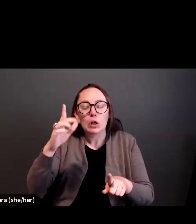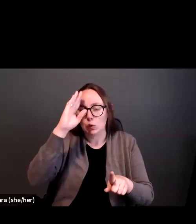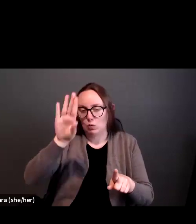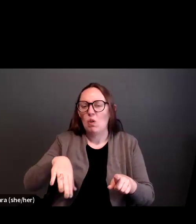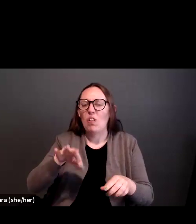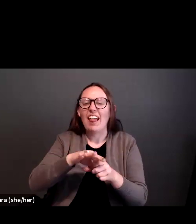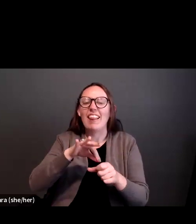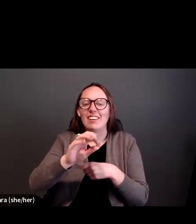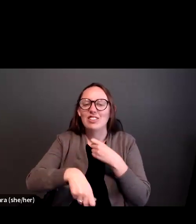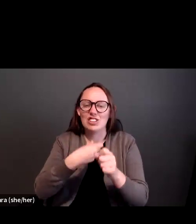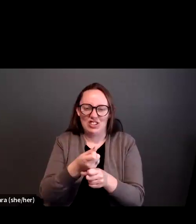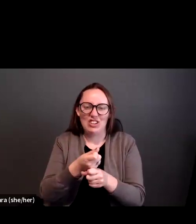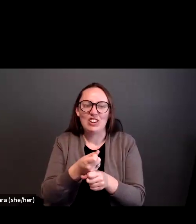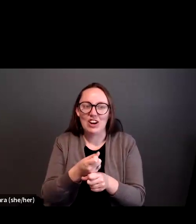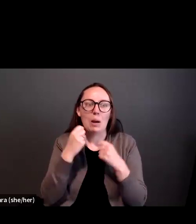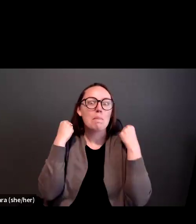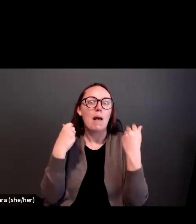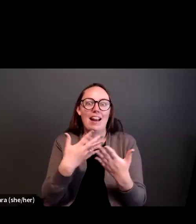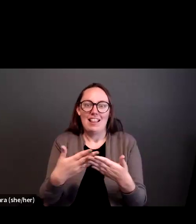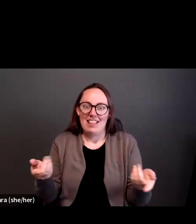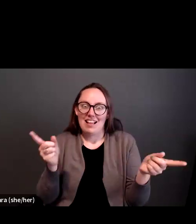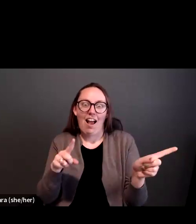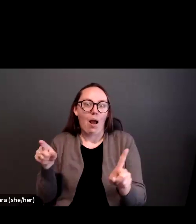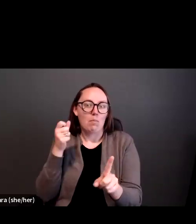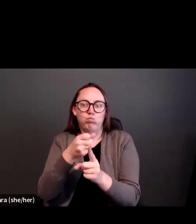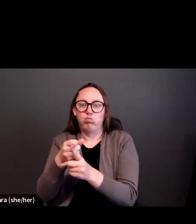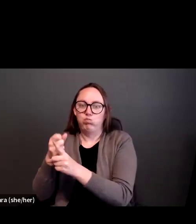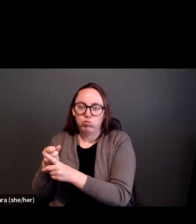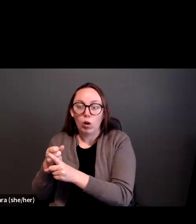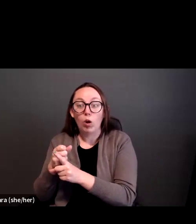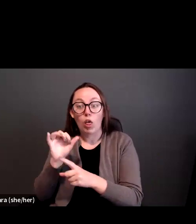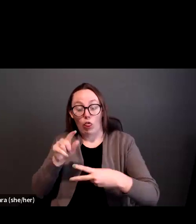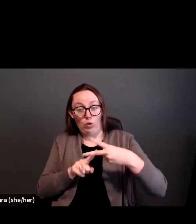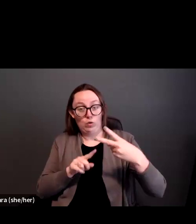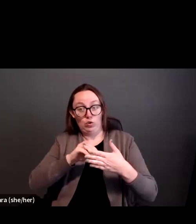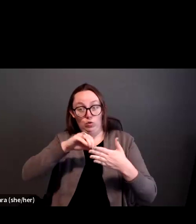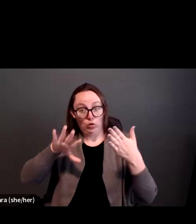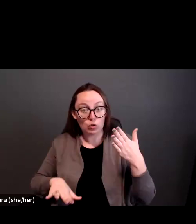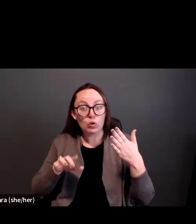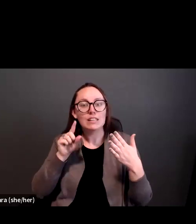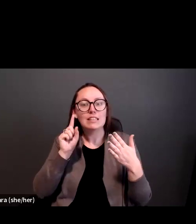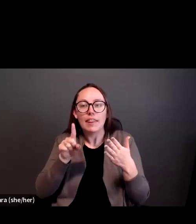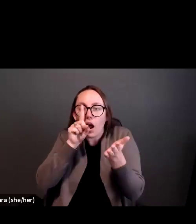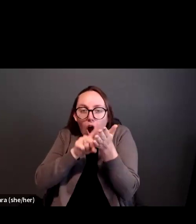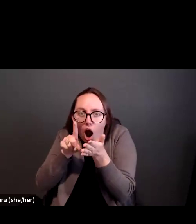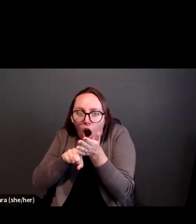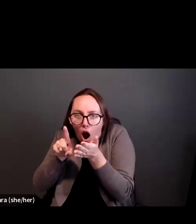time. So they've done a ton of research to inform this comic because they don't really remember actually the year 2008. They were